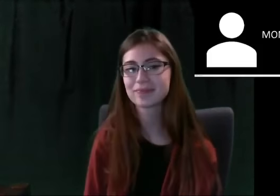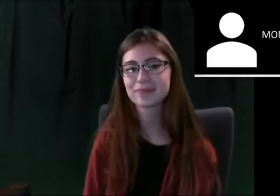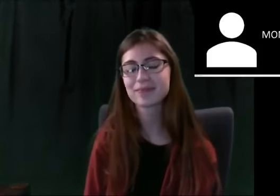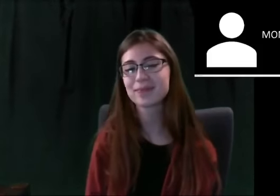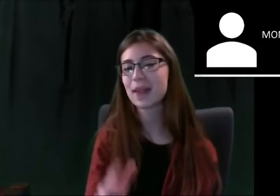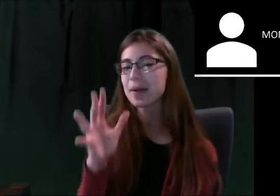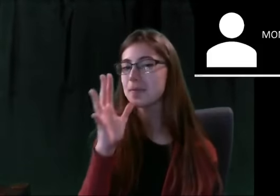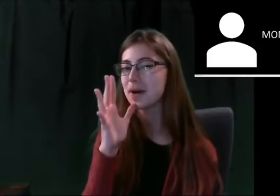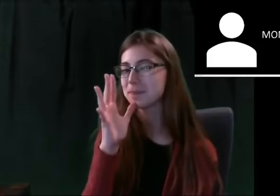Mom.